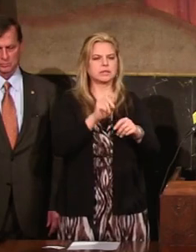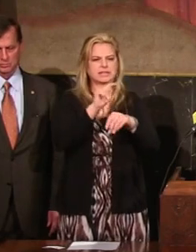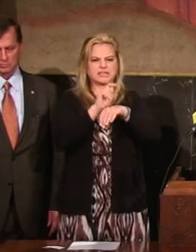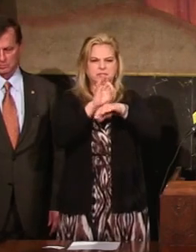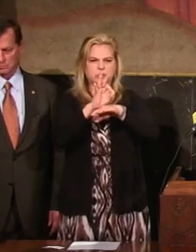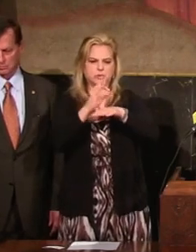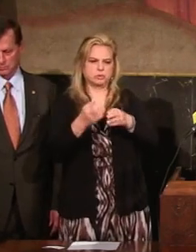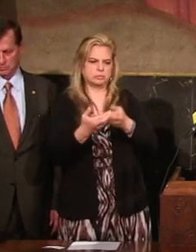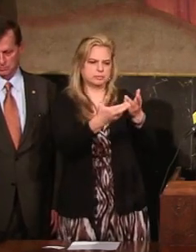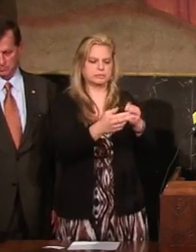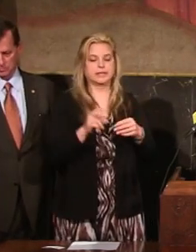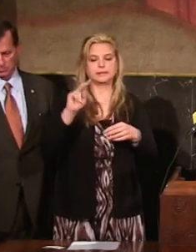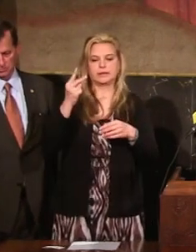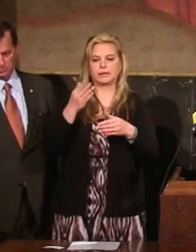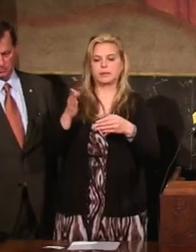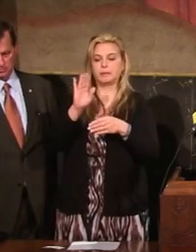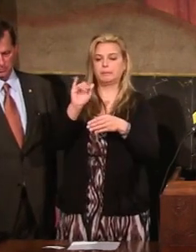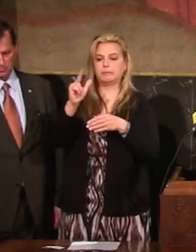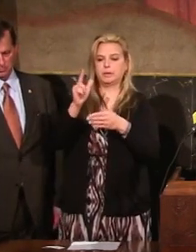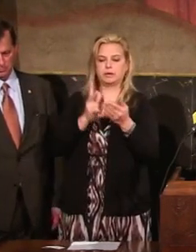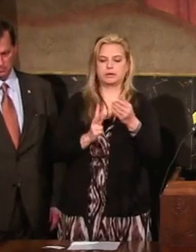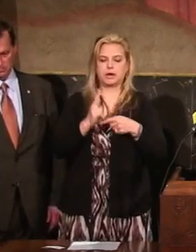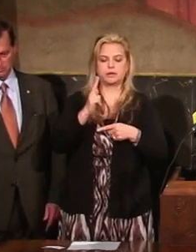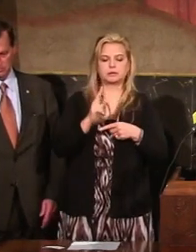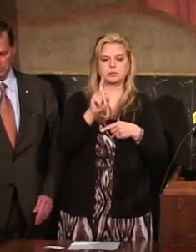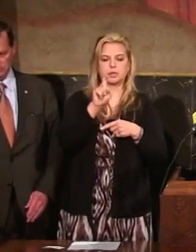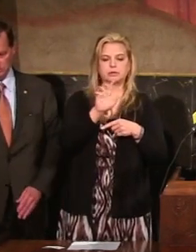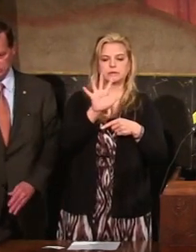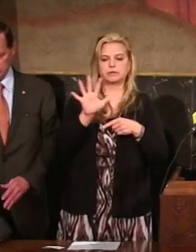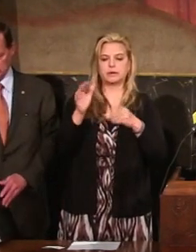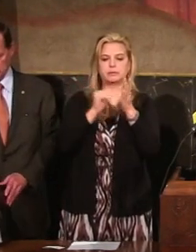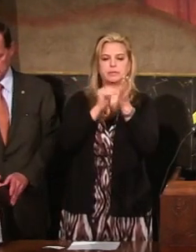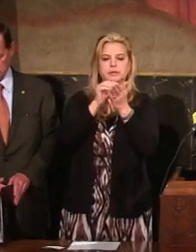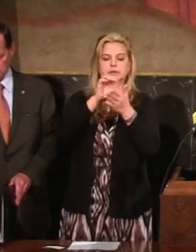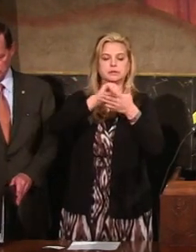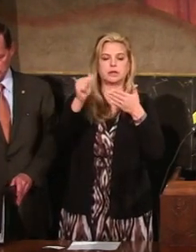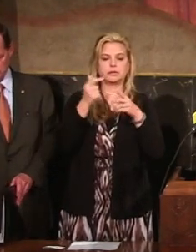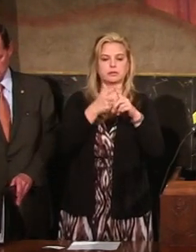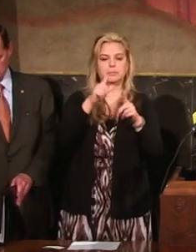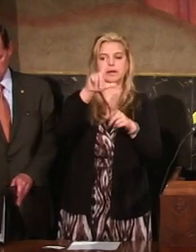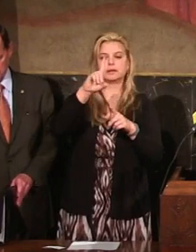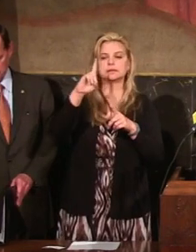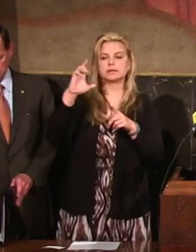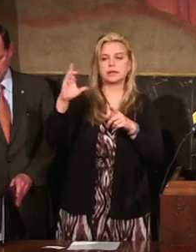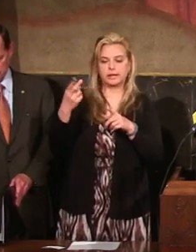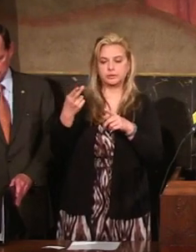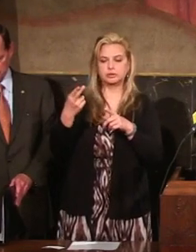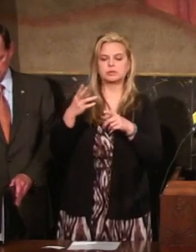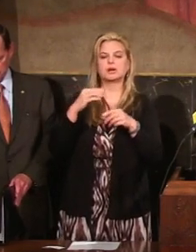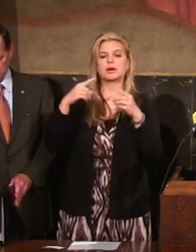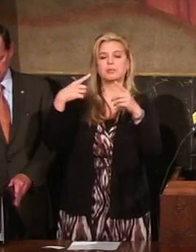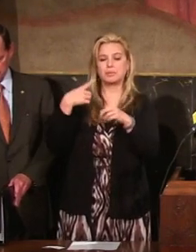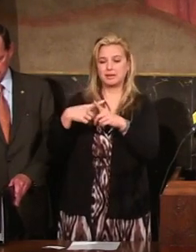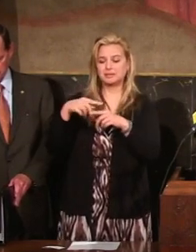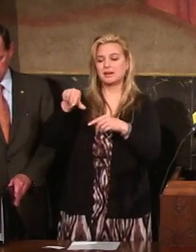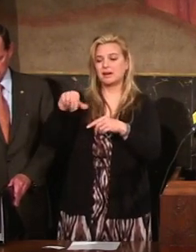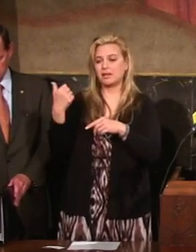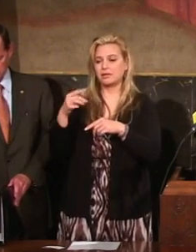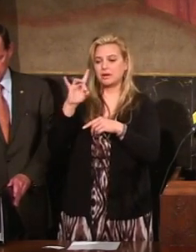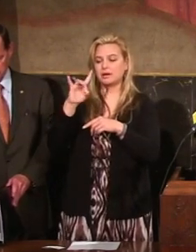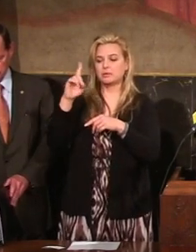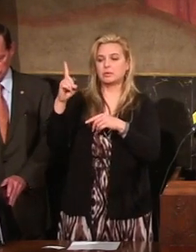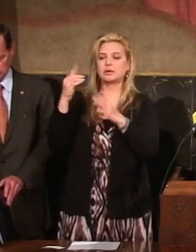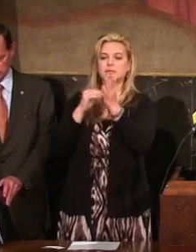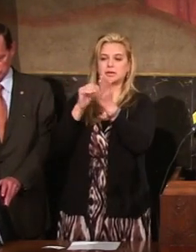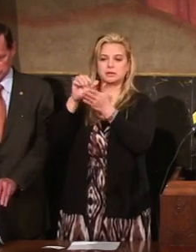the bill cuts an unspecified $155 million from LDH, plus an additional unspecified $81